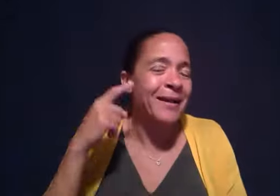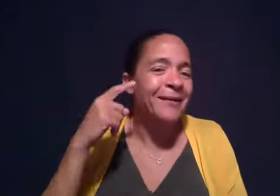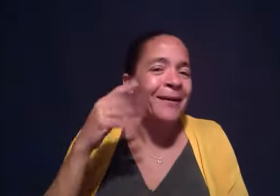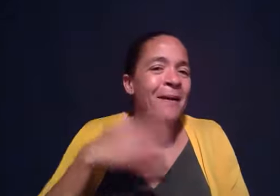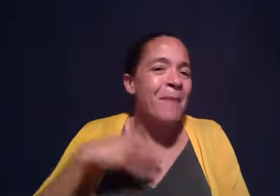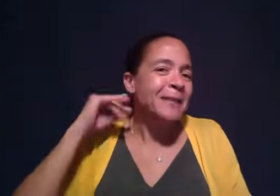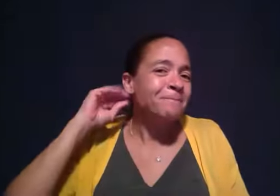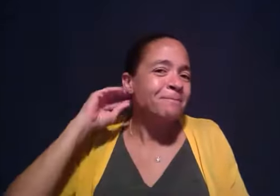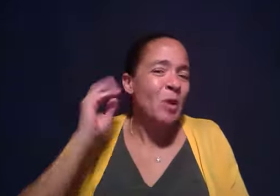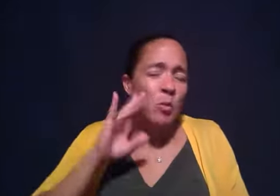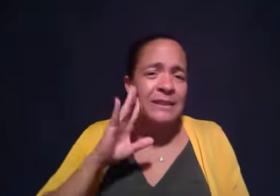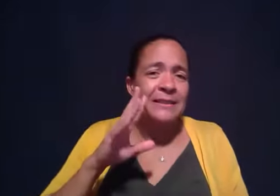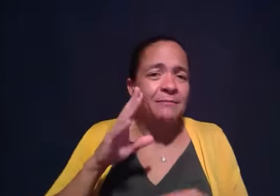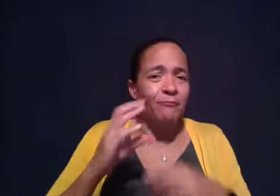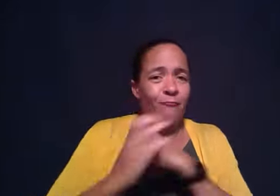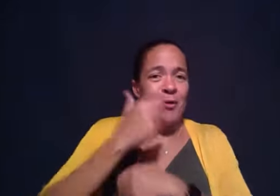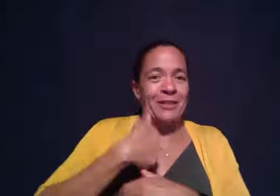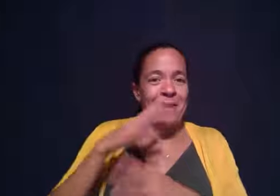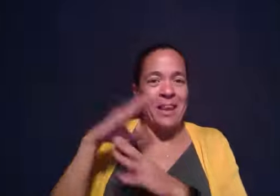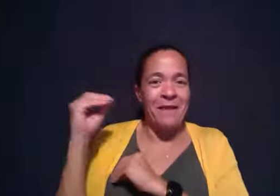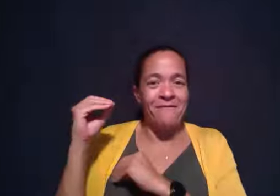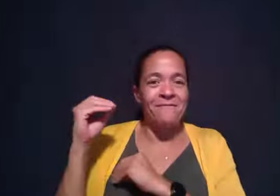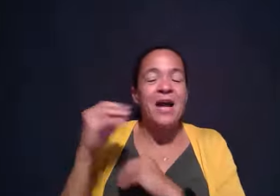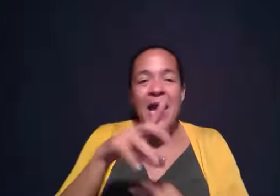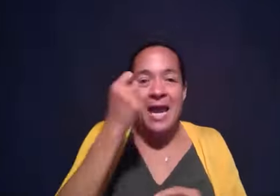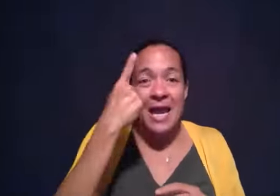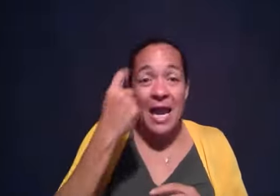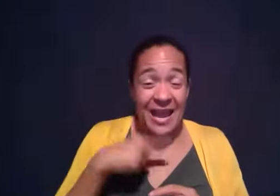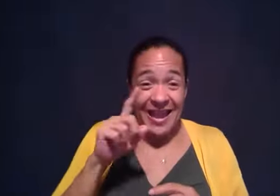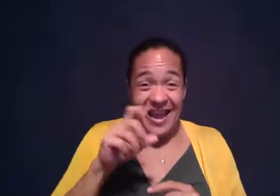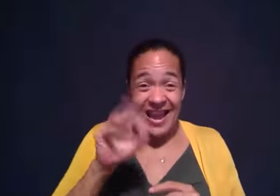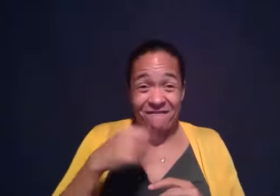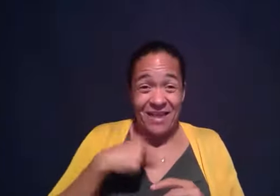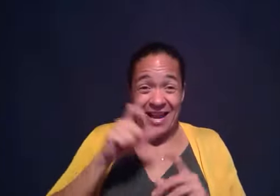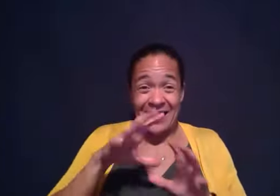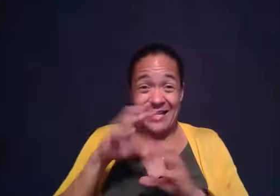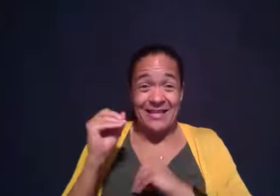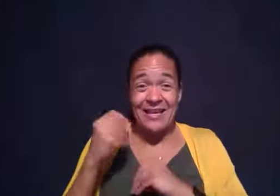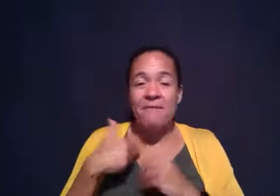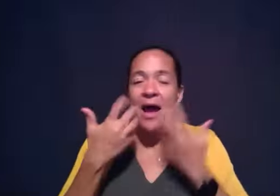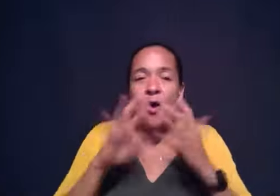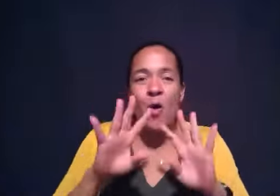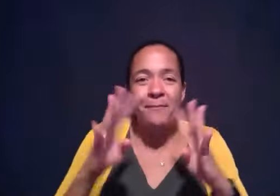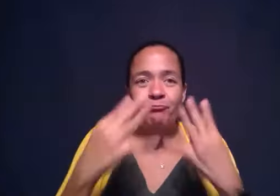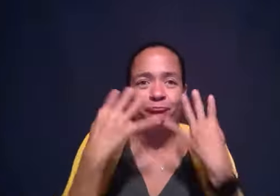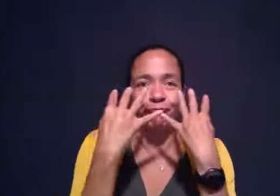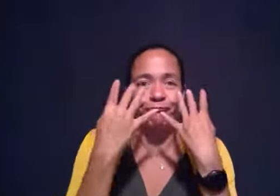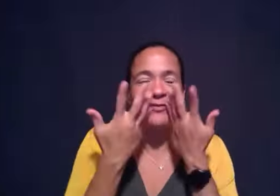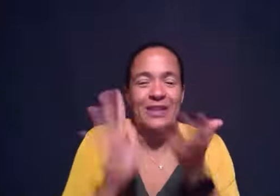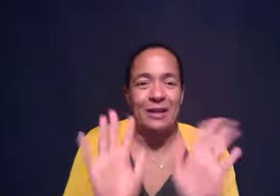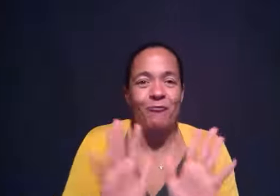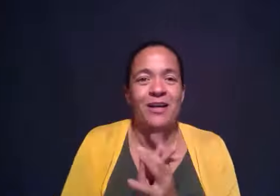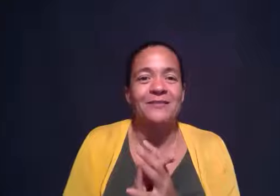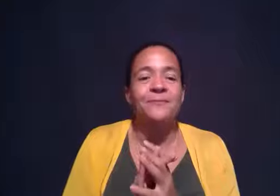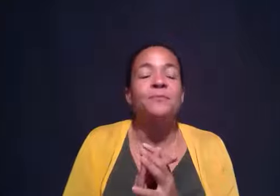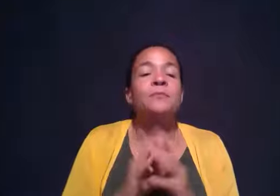I didn't want to be tripping over anybody trying to get out of there. And they turned out the lights and they lit the candles, and I knew I